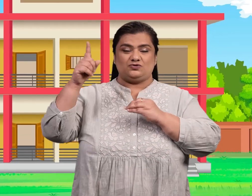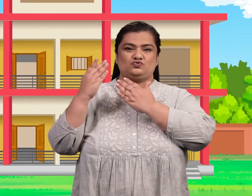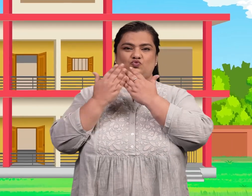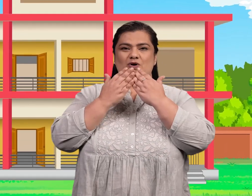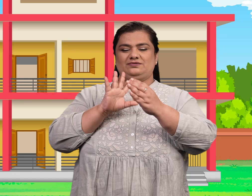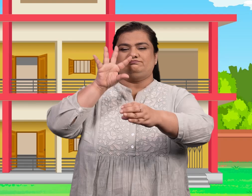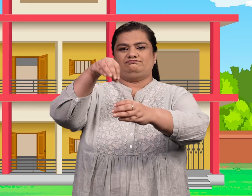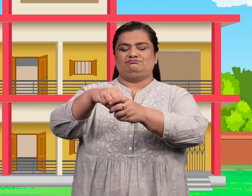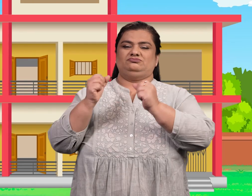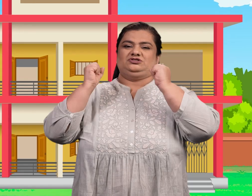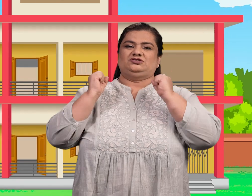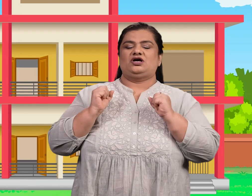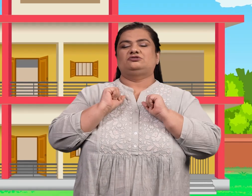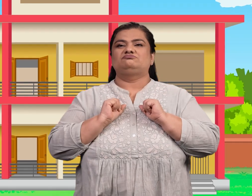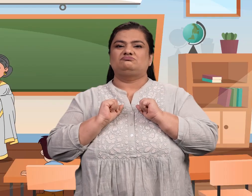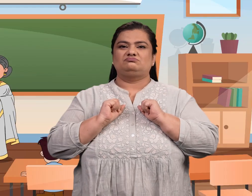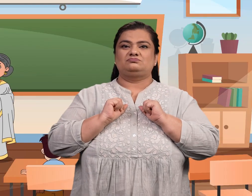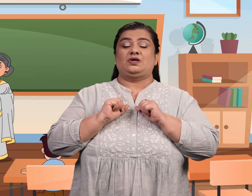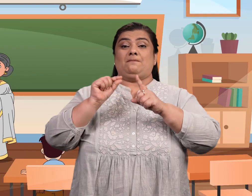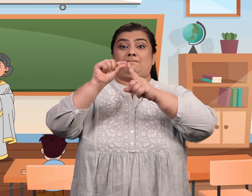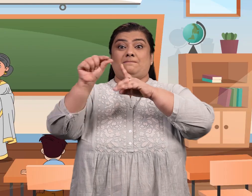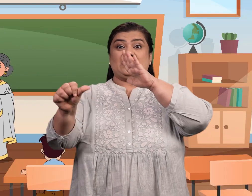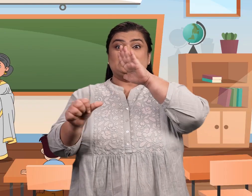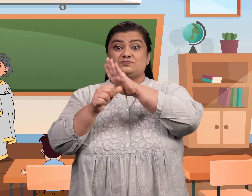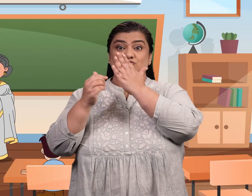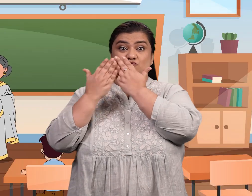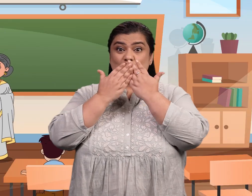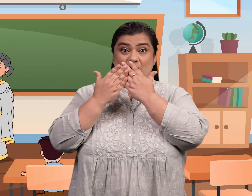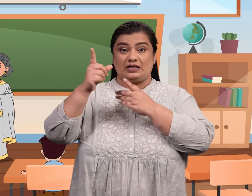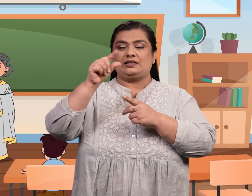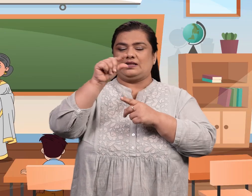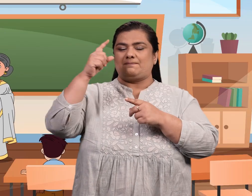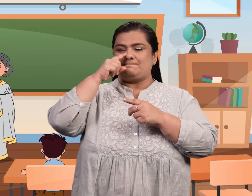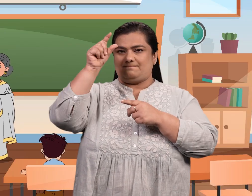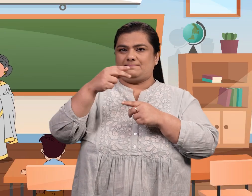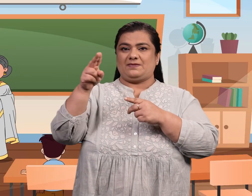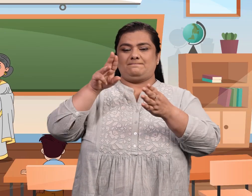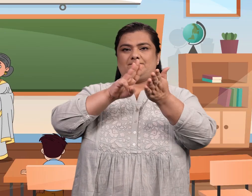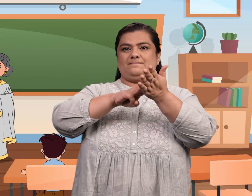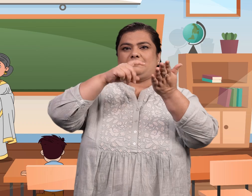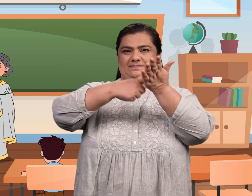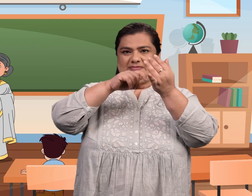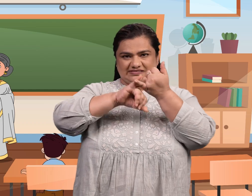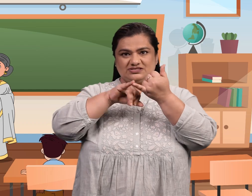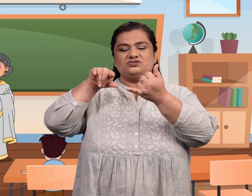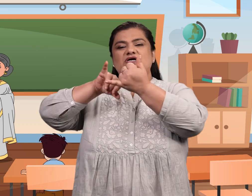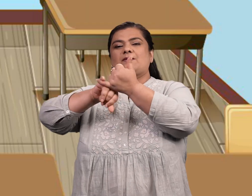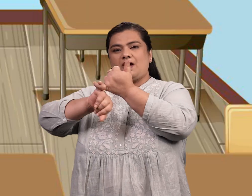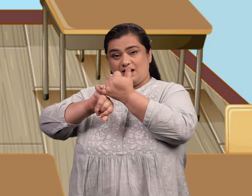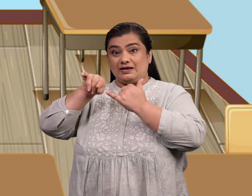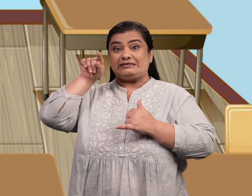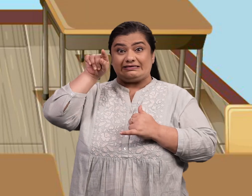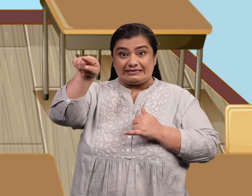One day, while Bharat was in school, the school principal, Mrs. Sharma, announced a big